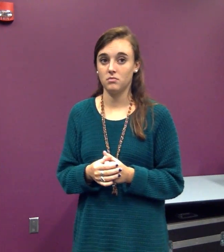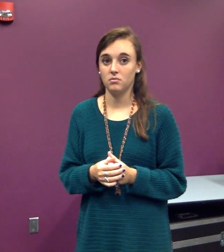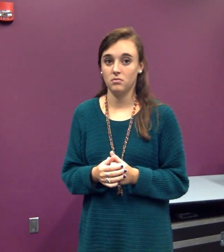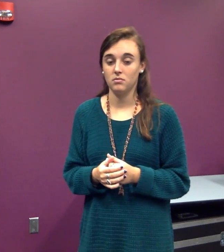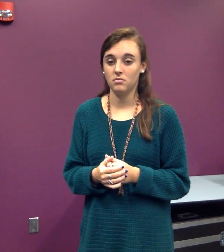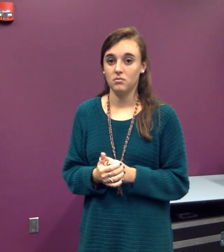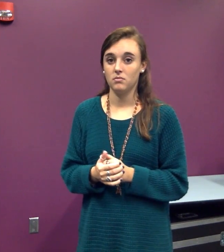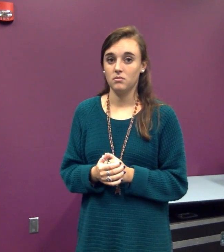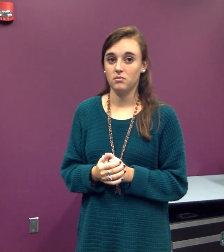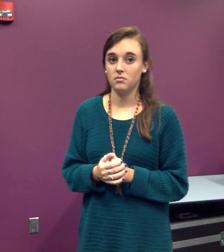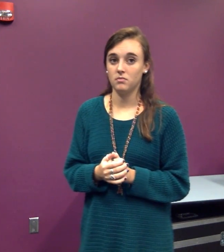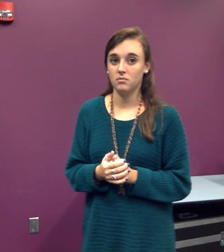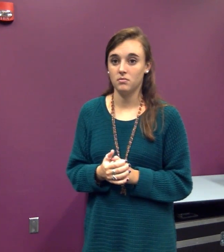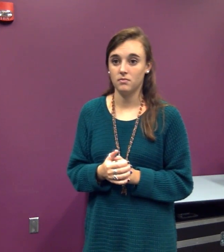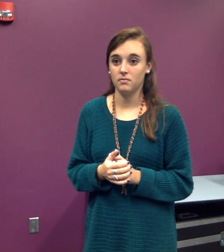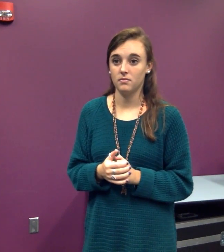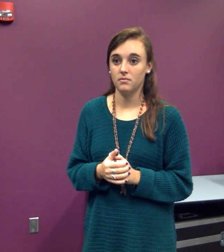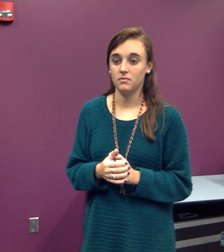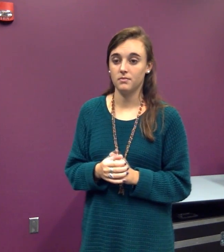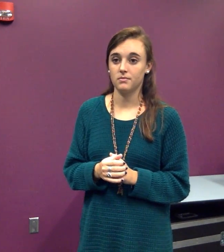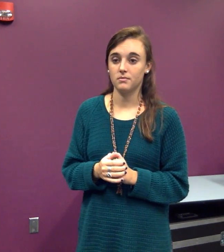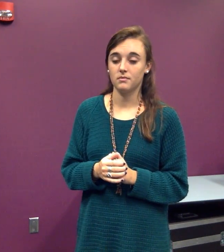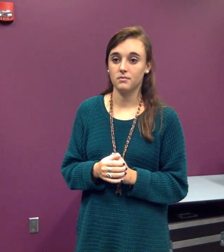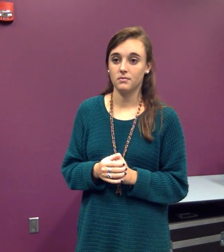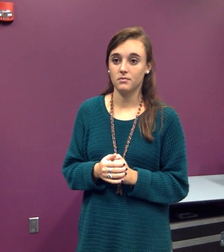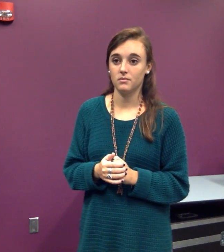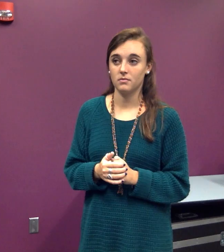Okay. How many of you have drawn this line?